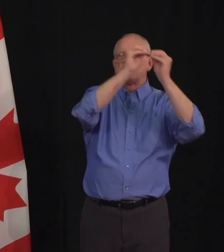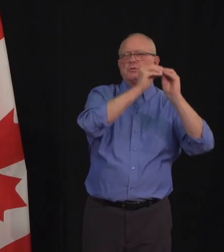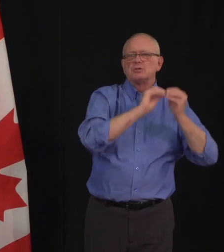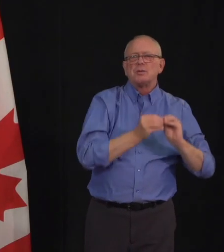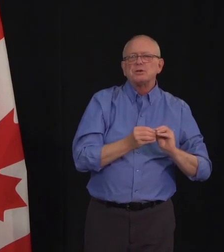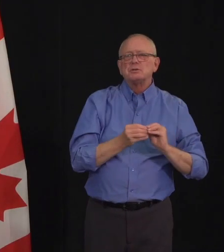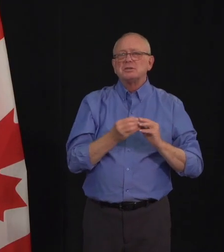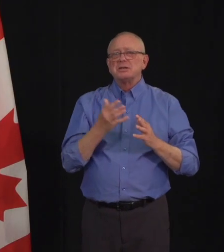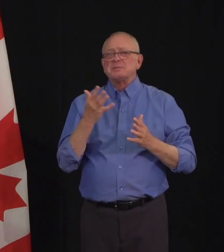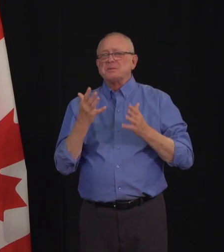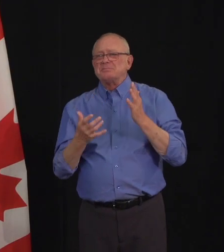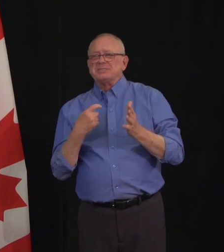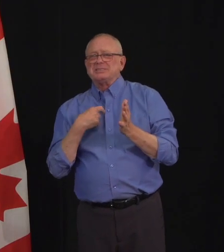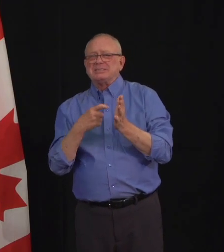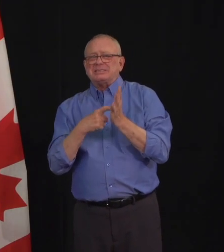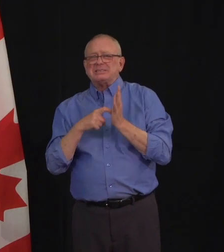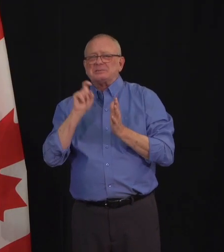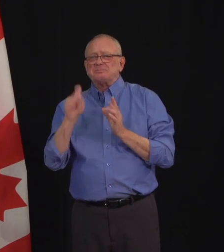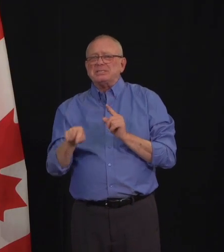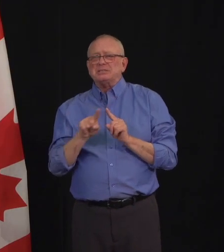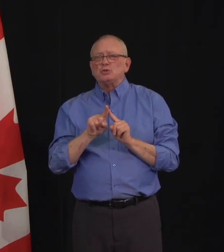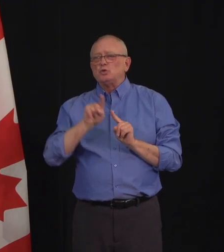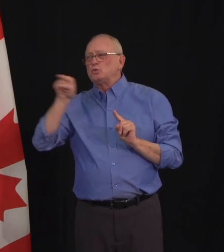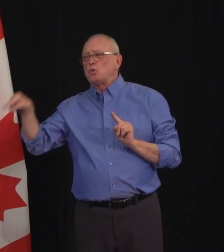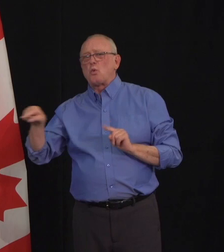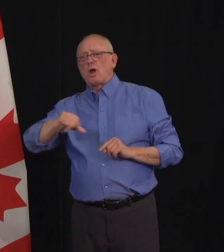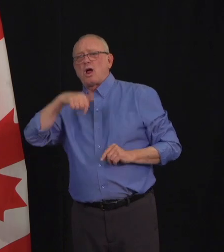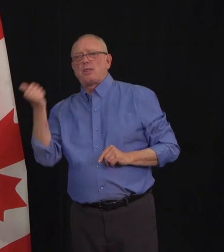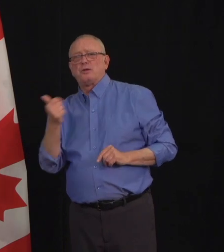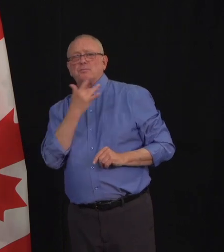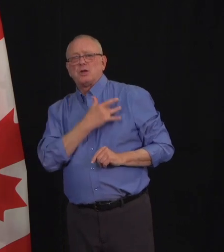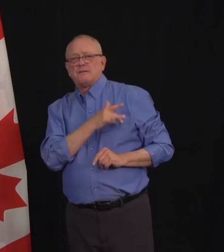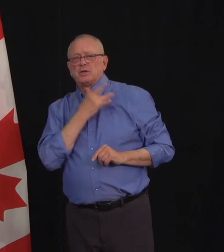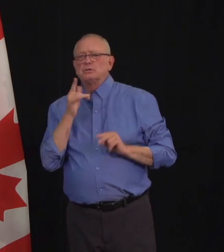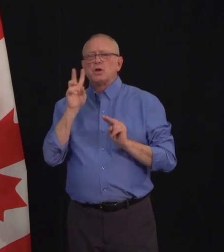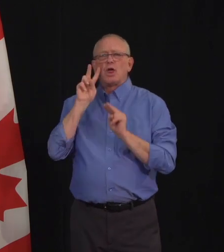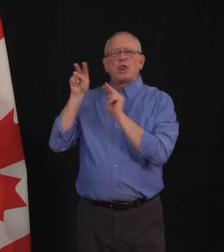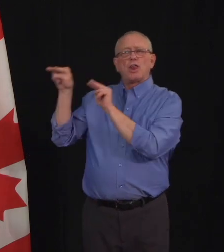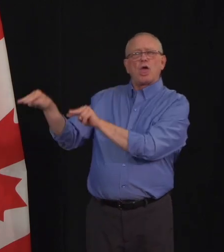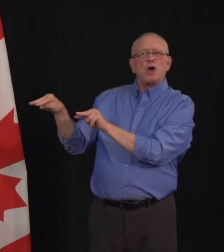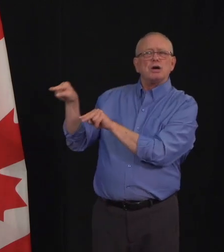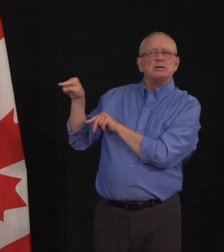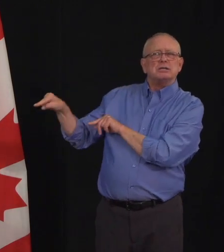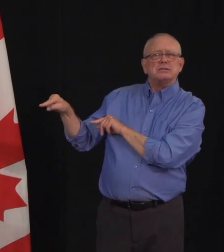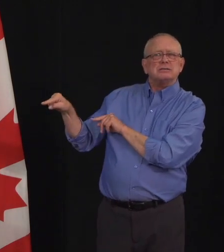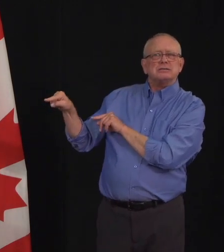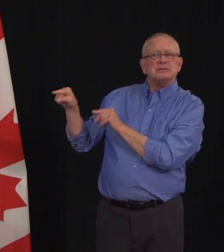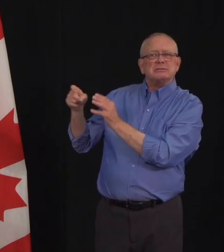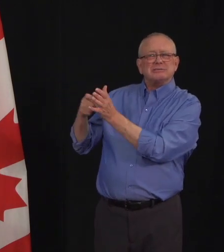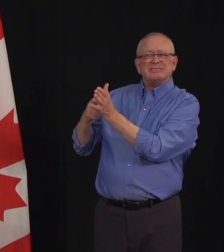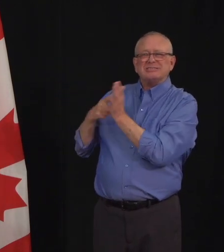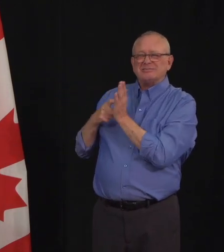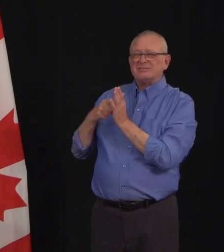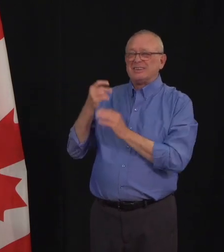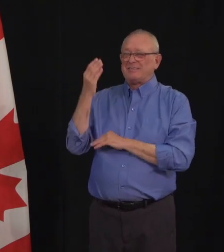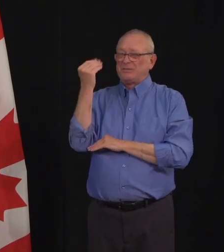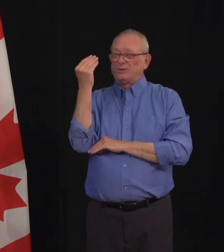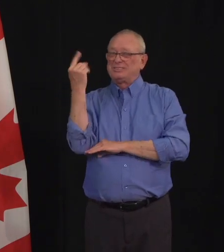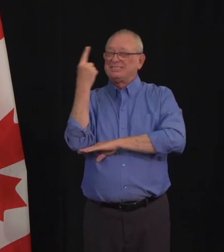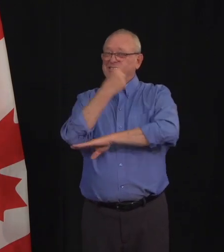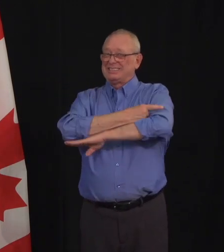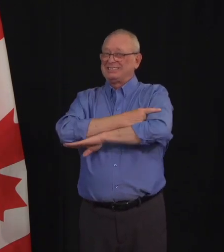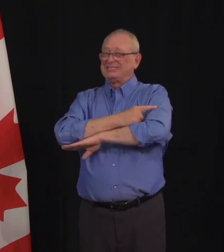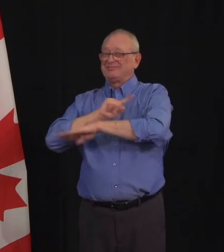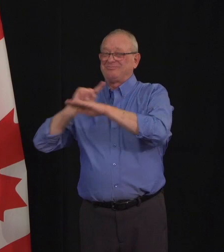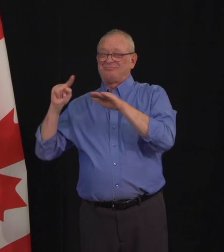require a 14-day quarantine if an individual is going into that province from another province, and there are also provinces that